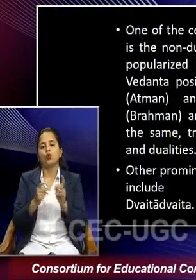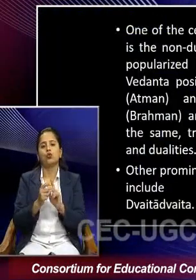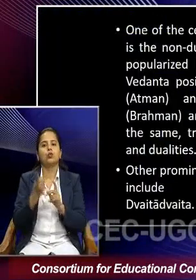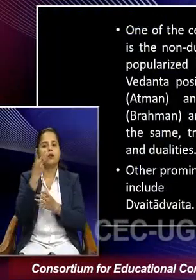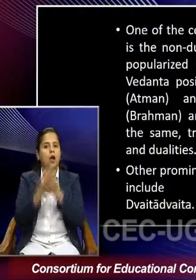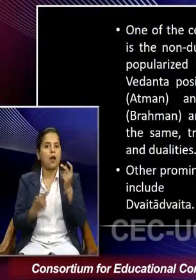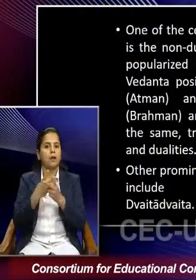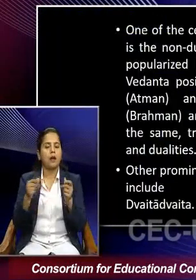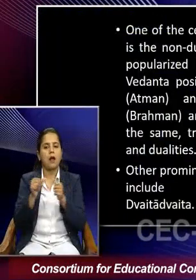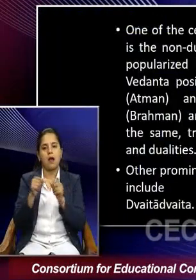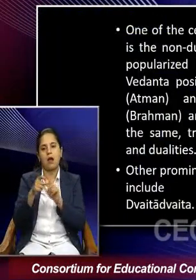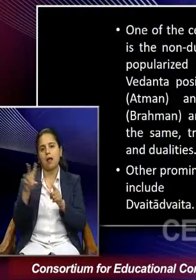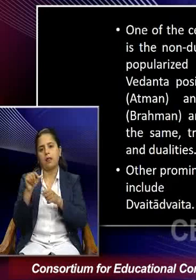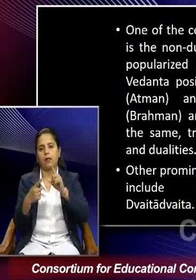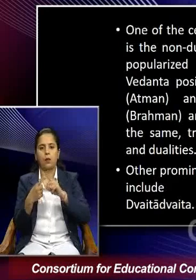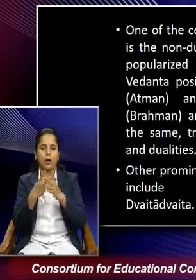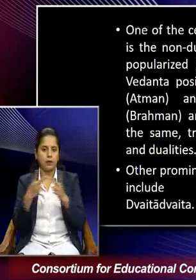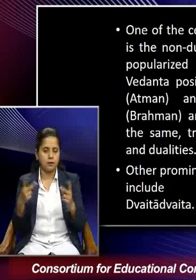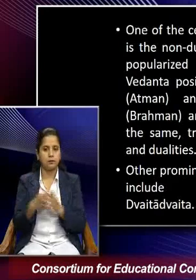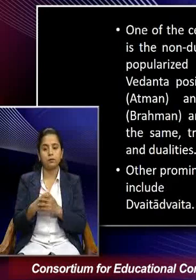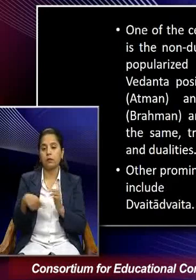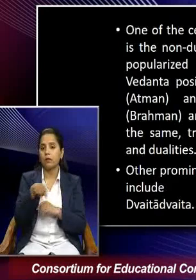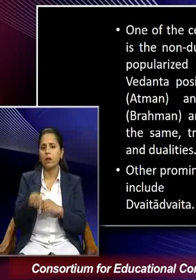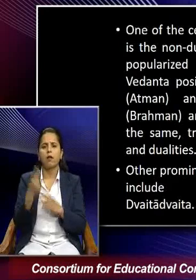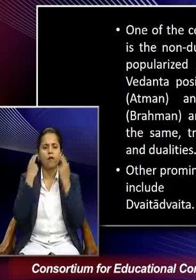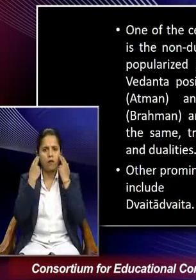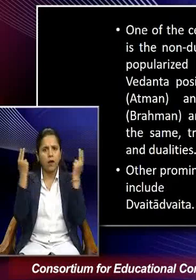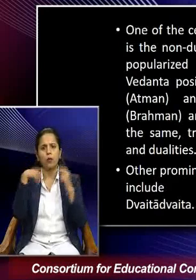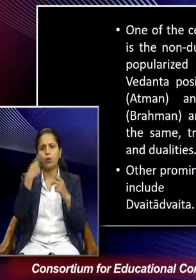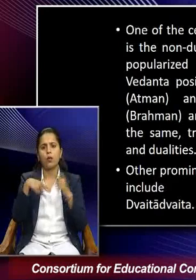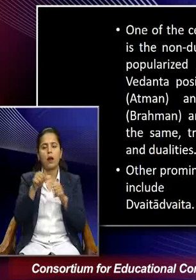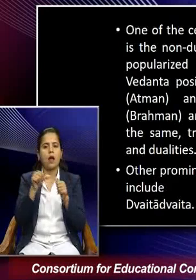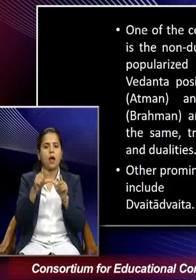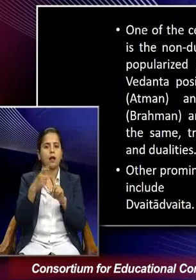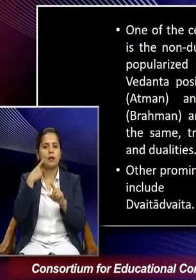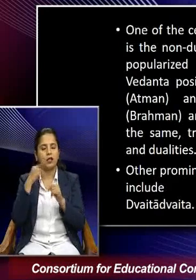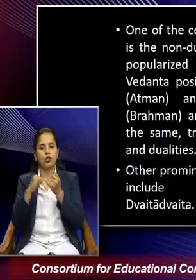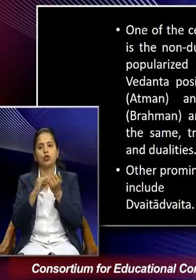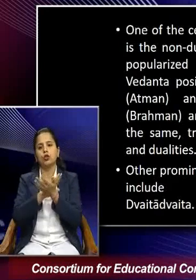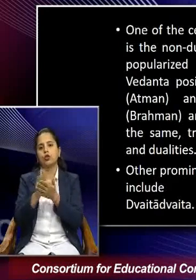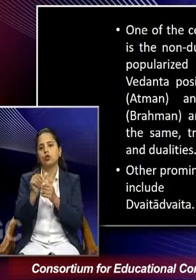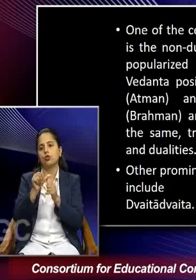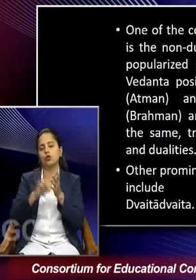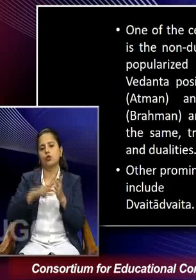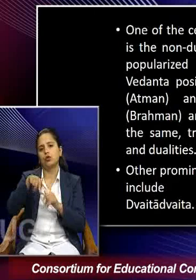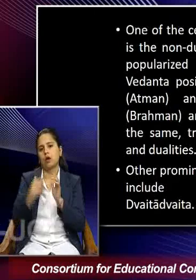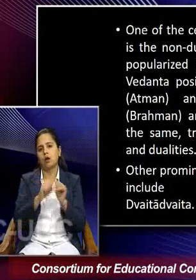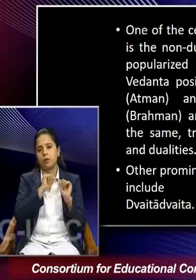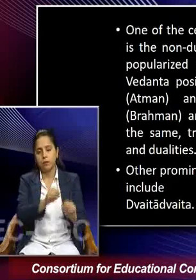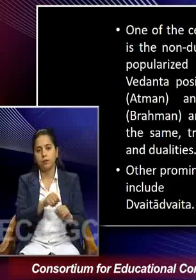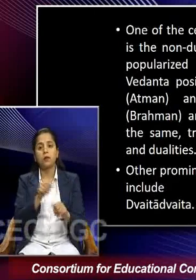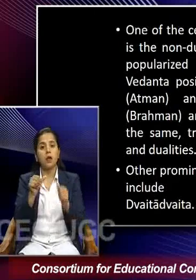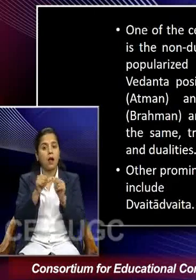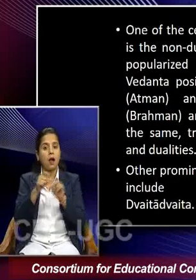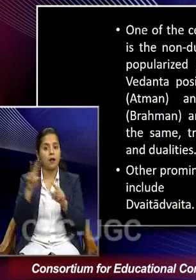of Advait, which was popularized by Adi Shankaracharya. So Advait